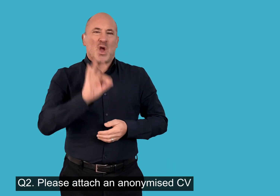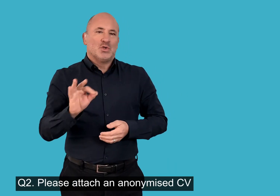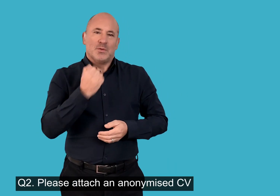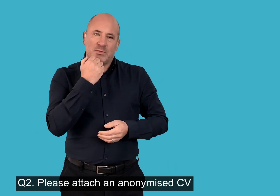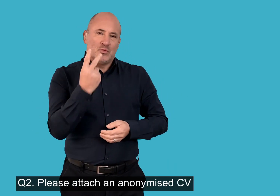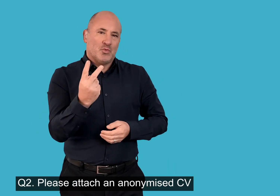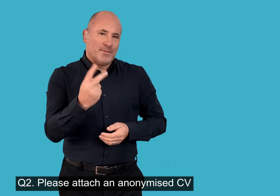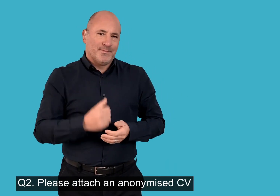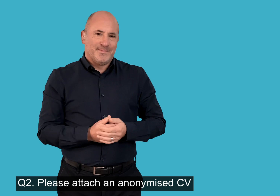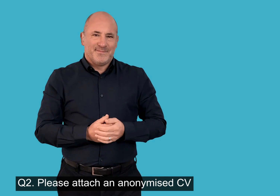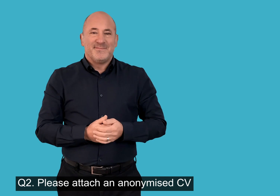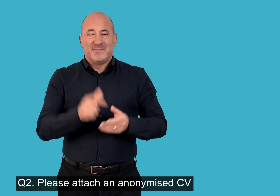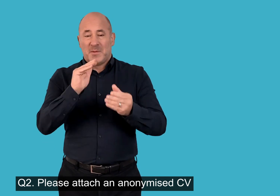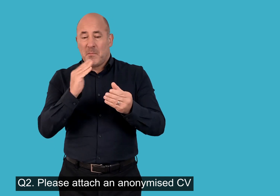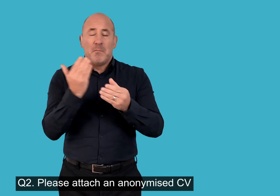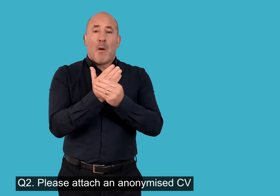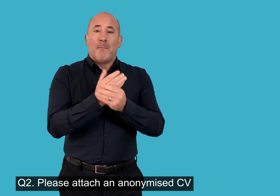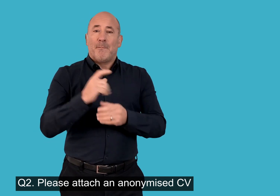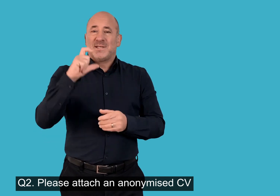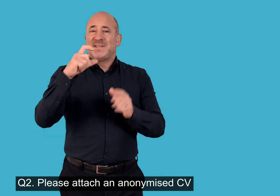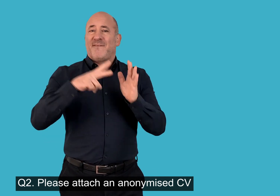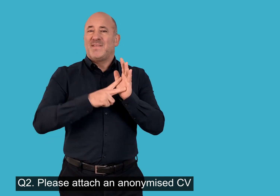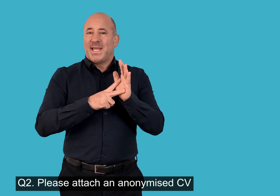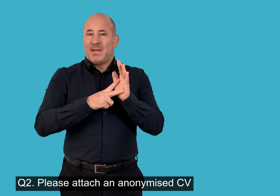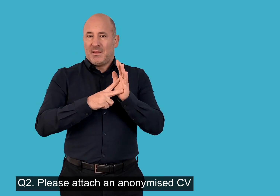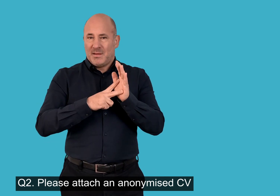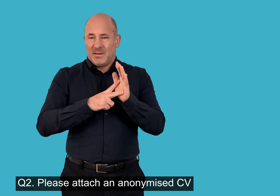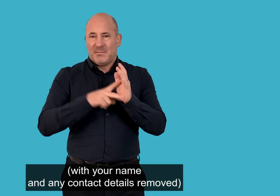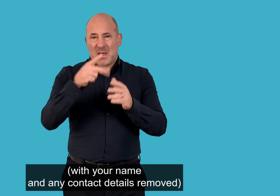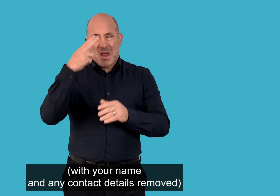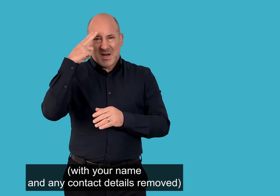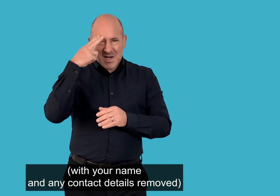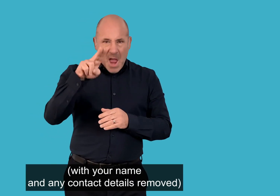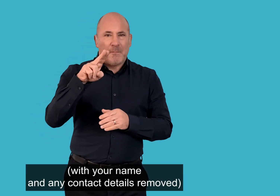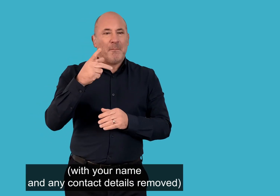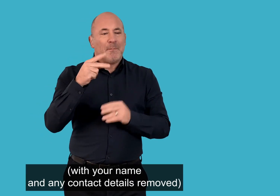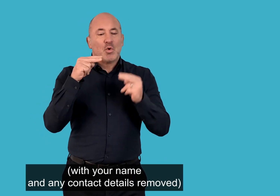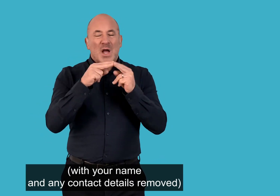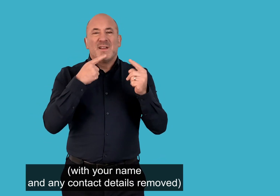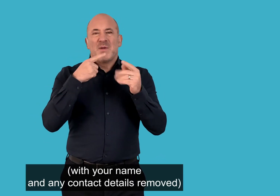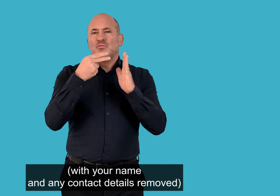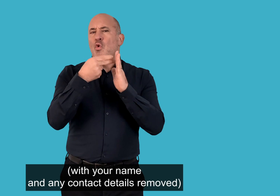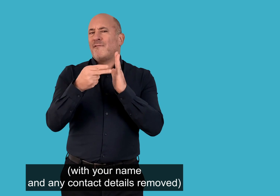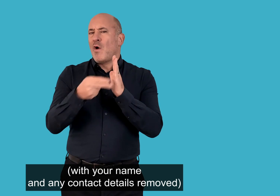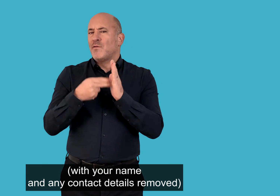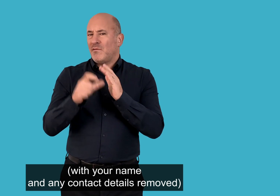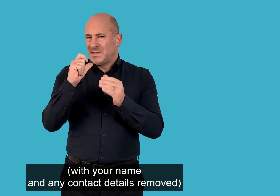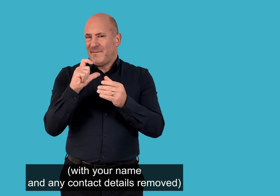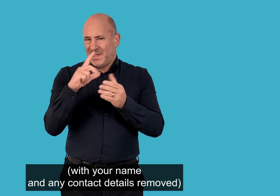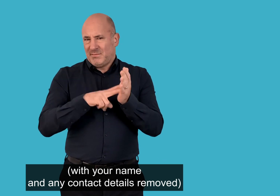Question 2. Please attach an anonymised CV with your name and any contact details